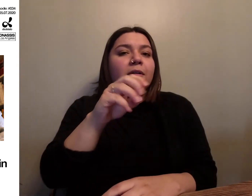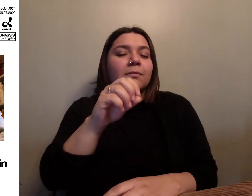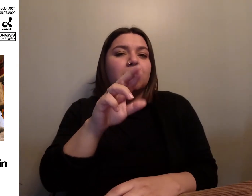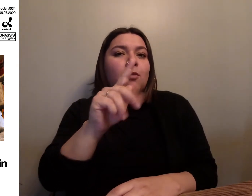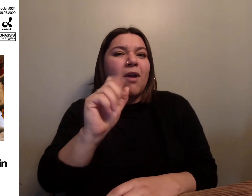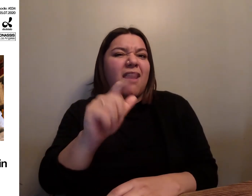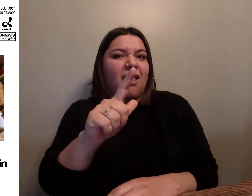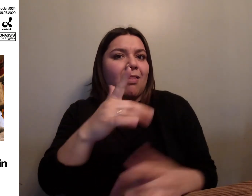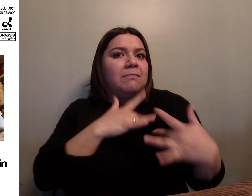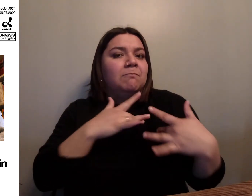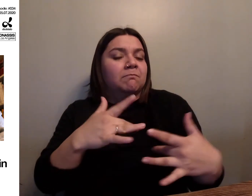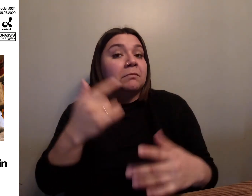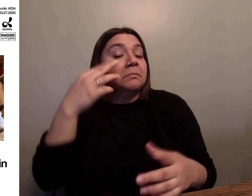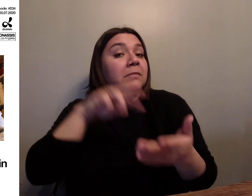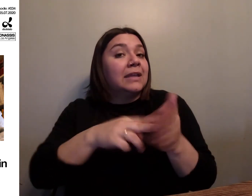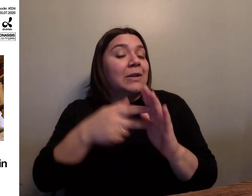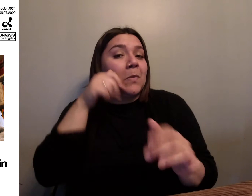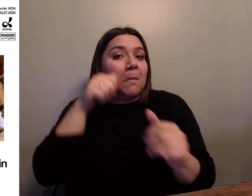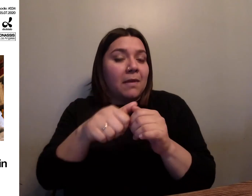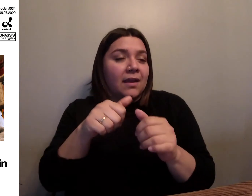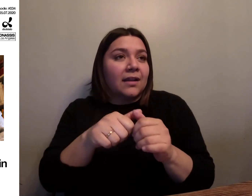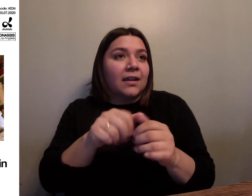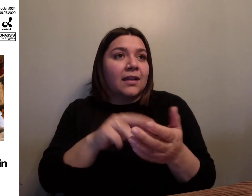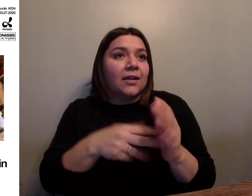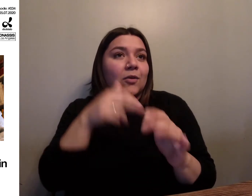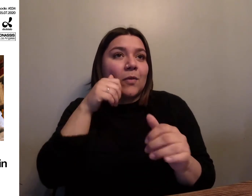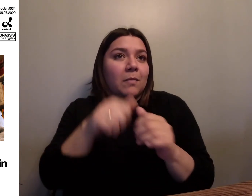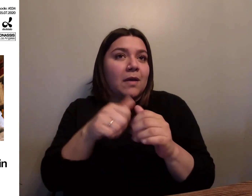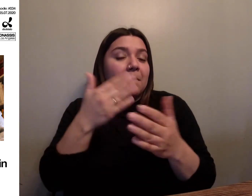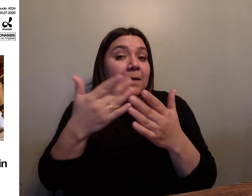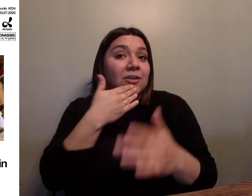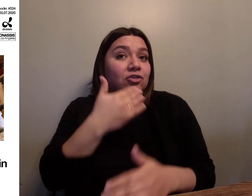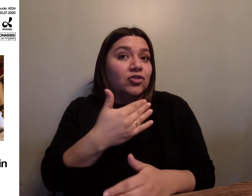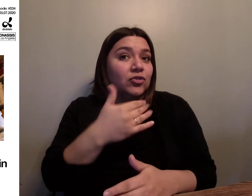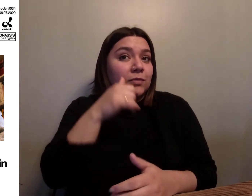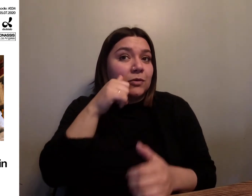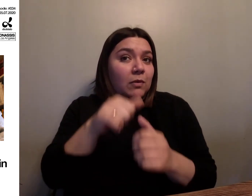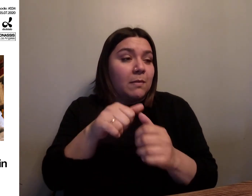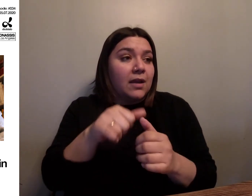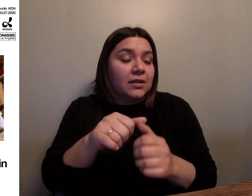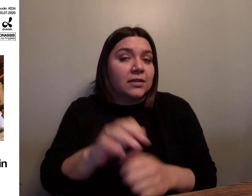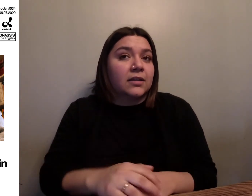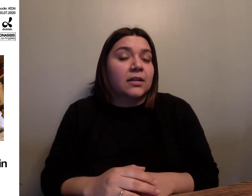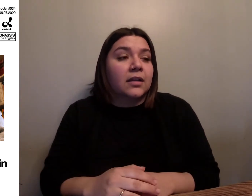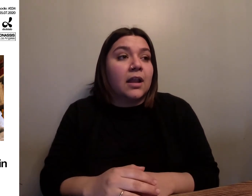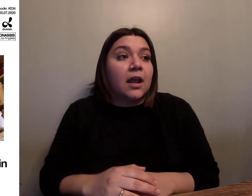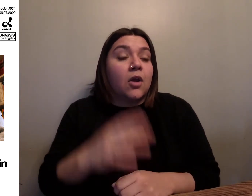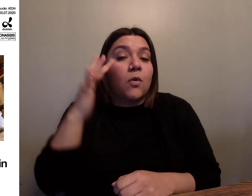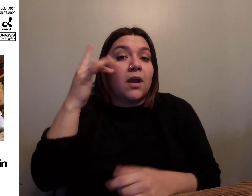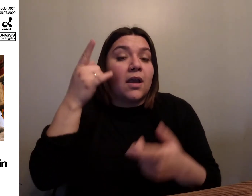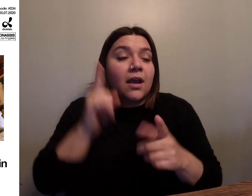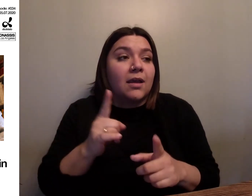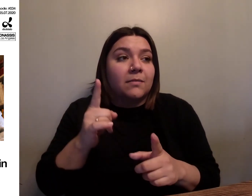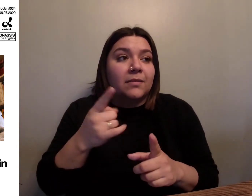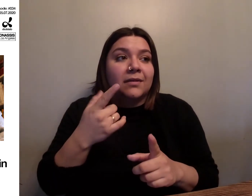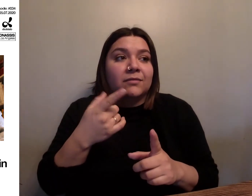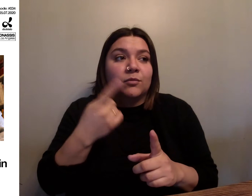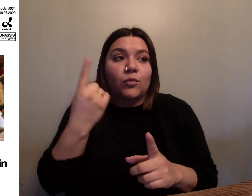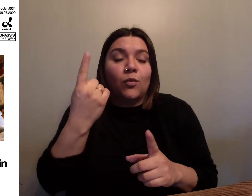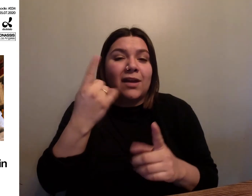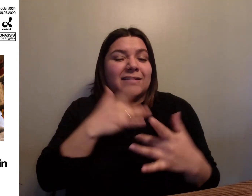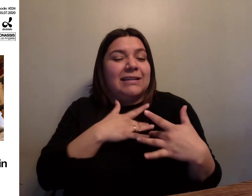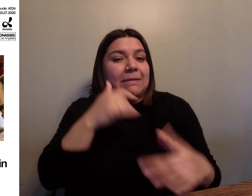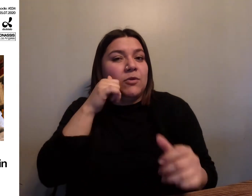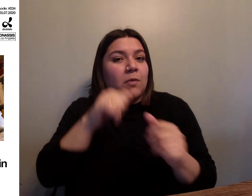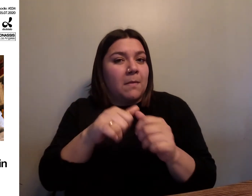mortal condition. We are reminded, maybe it's a good thing to be reminded, because once one is reminded